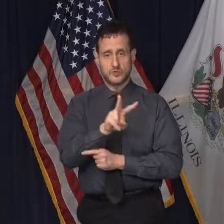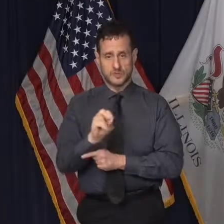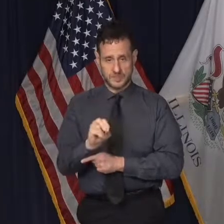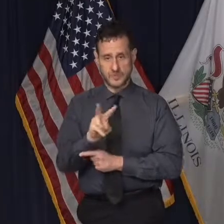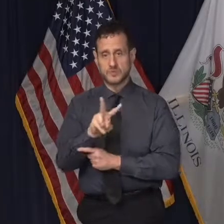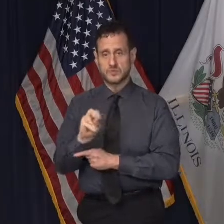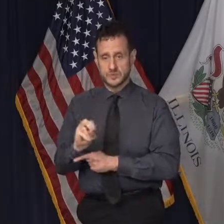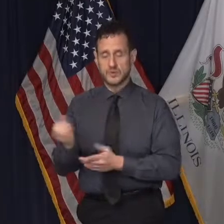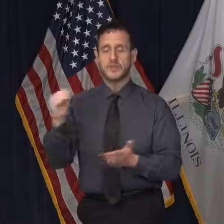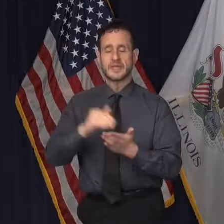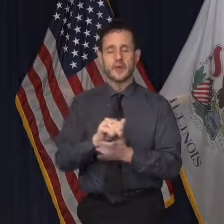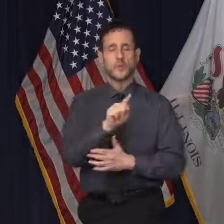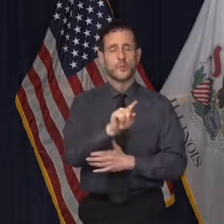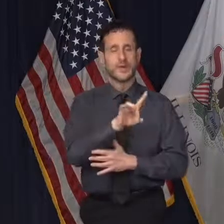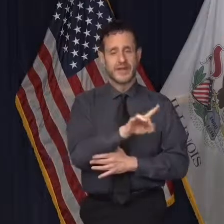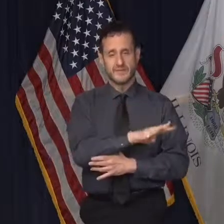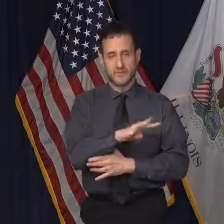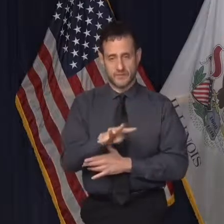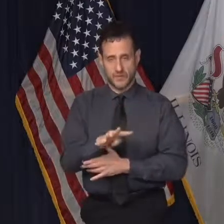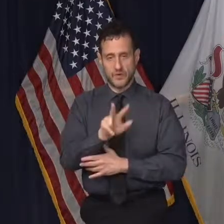1-844-330-2020,